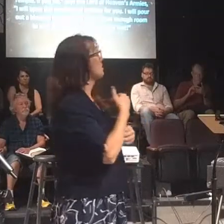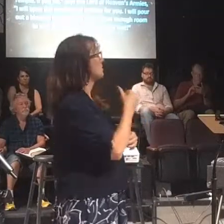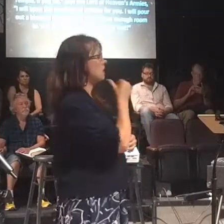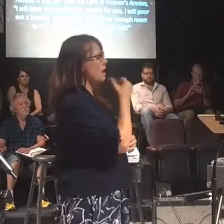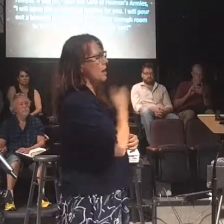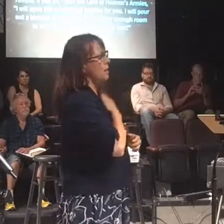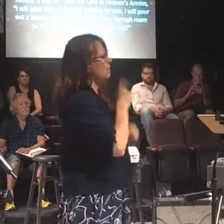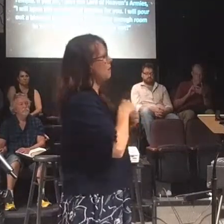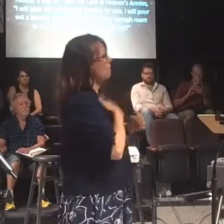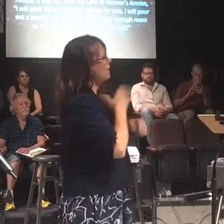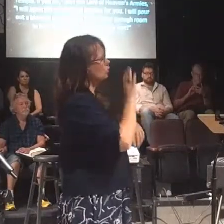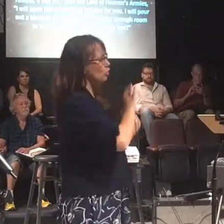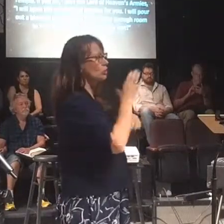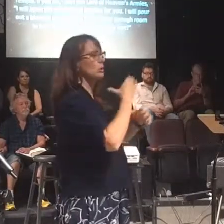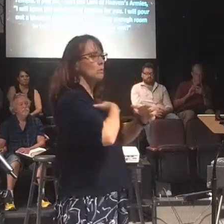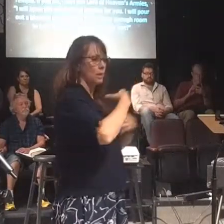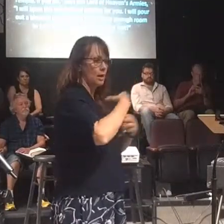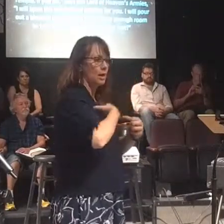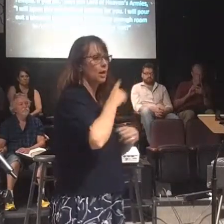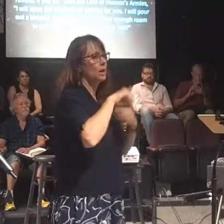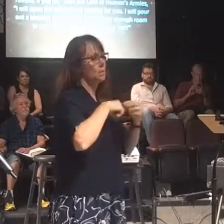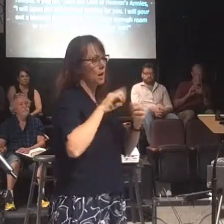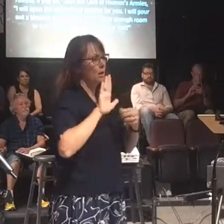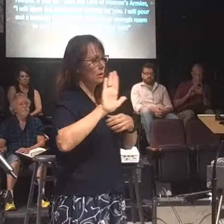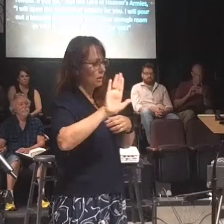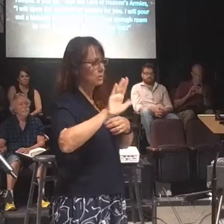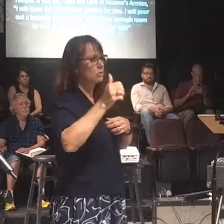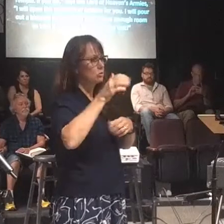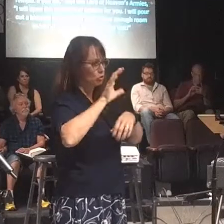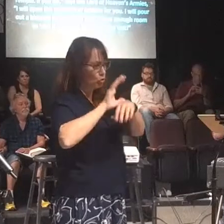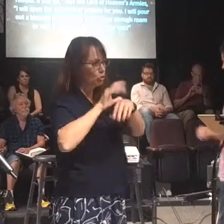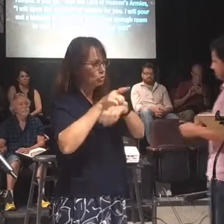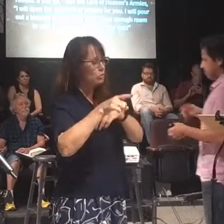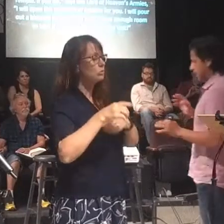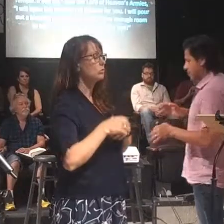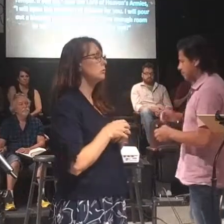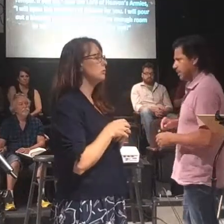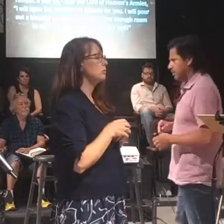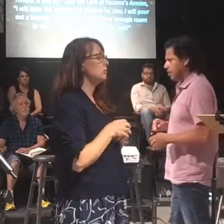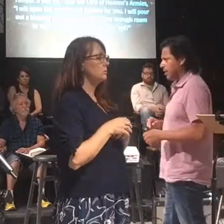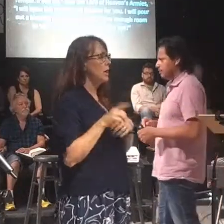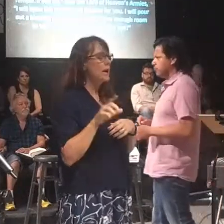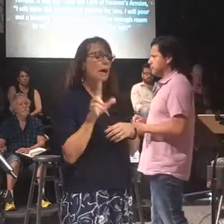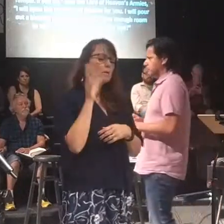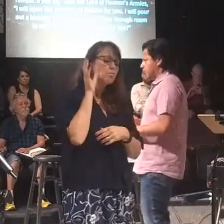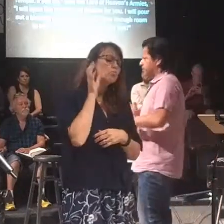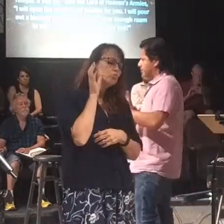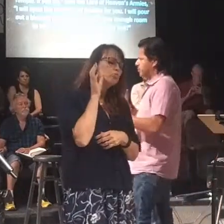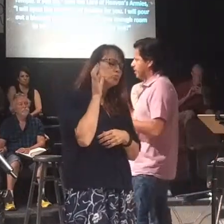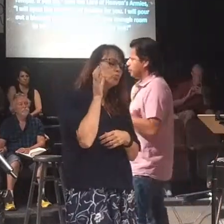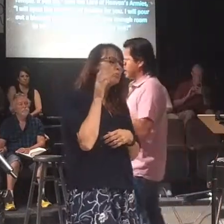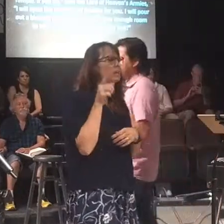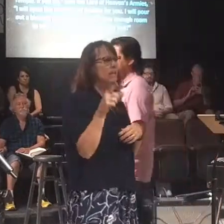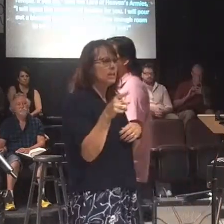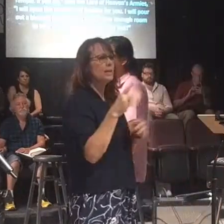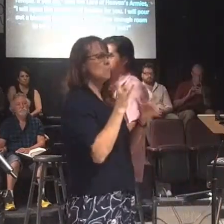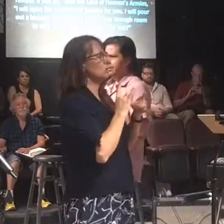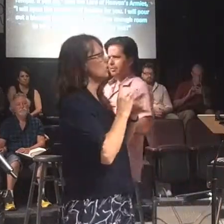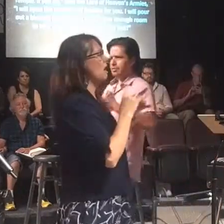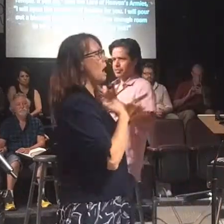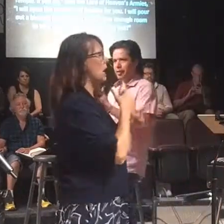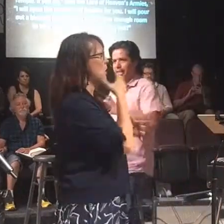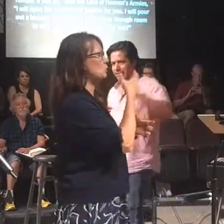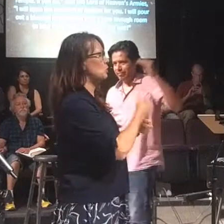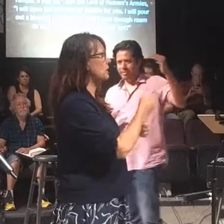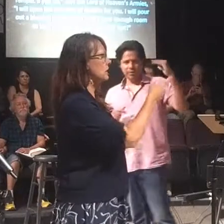sort of complaining about the church he was in. And he said, you know, I don't trust them or I don't like them.